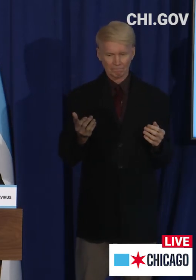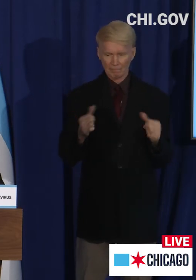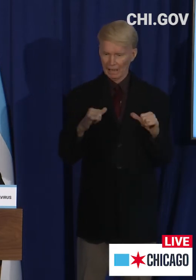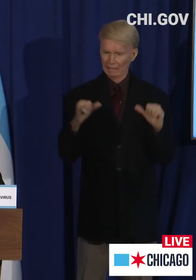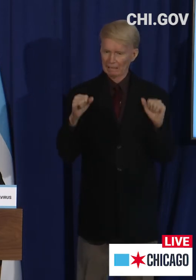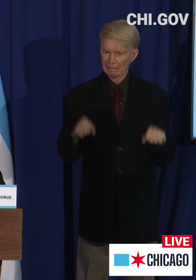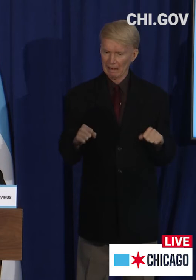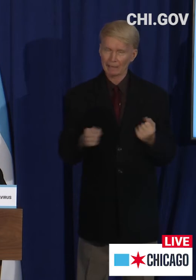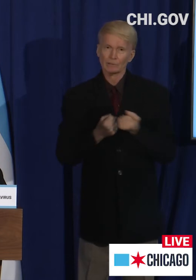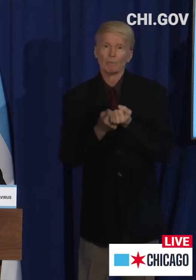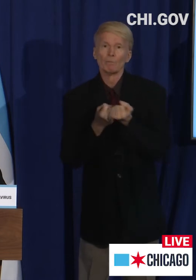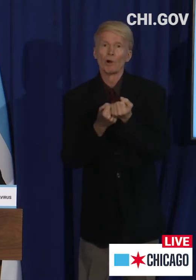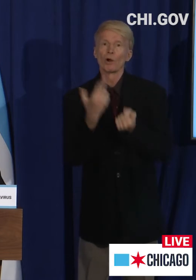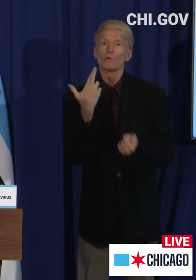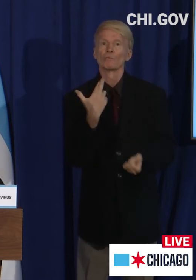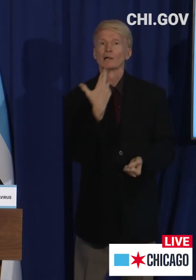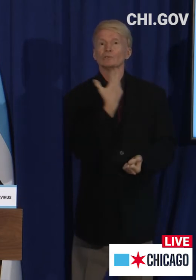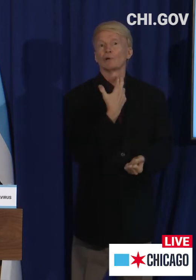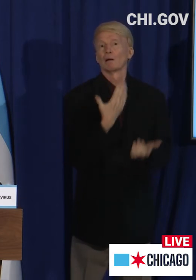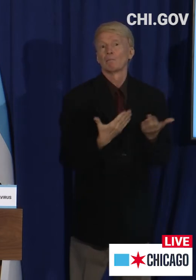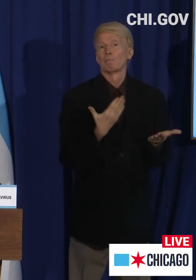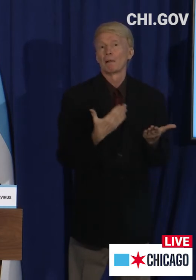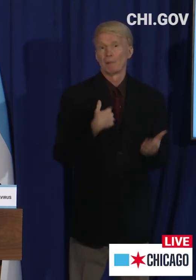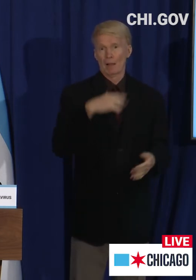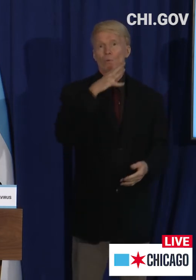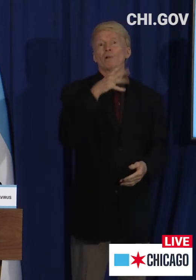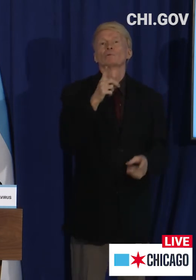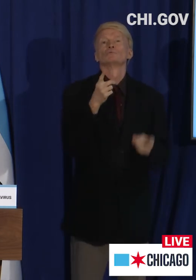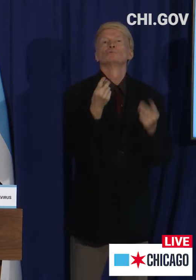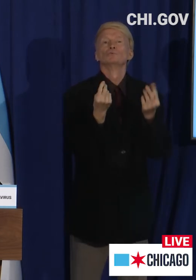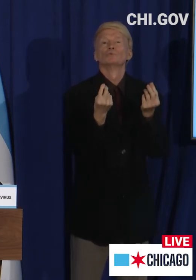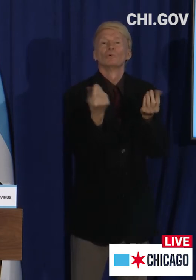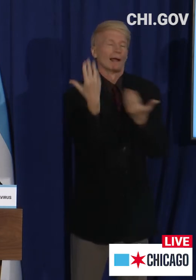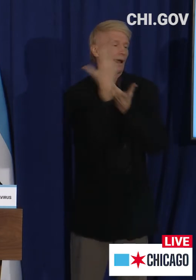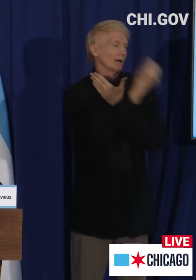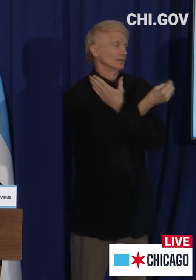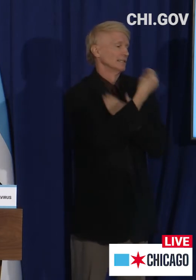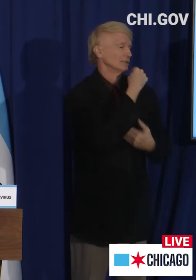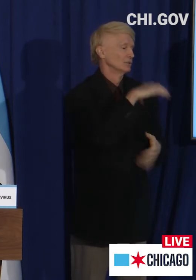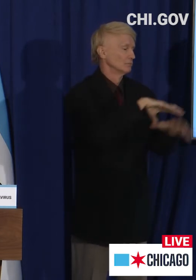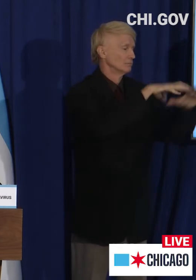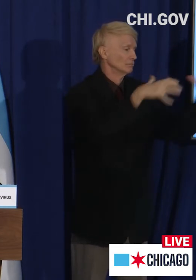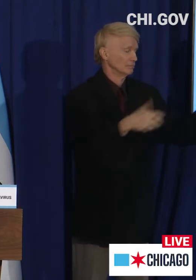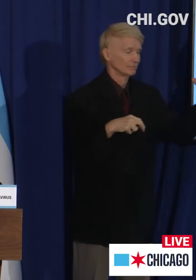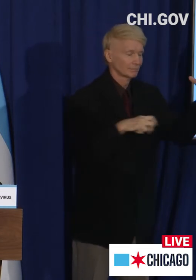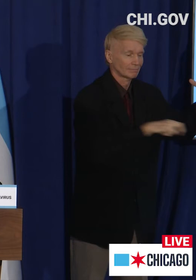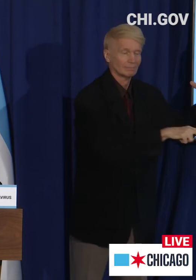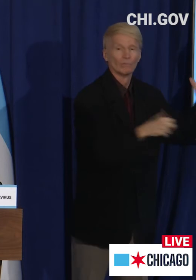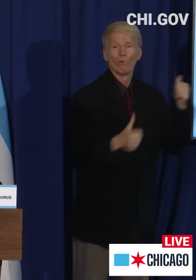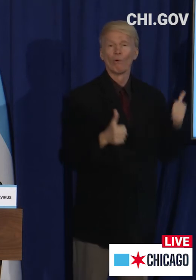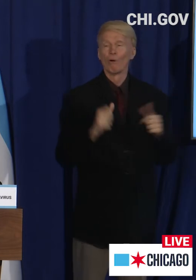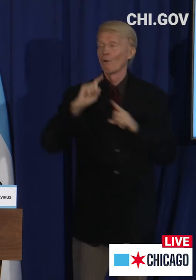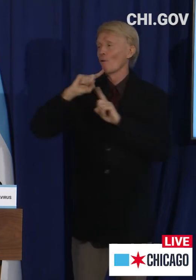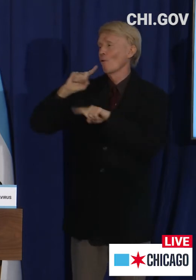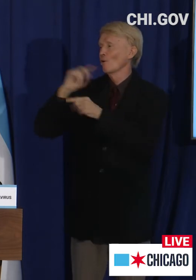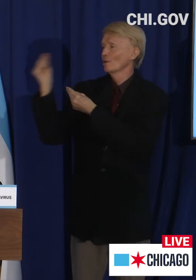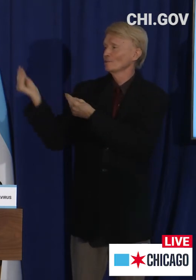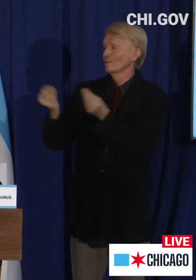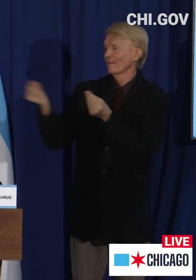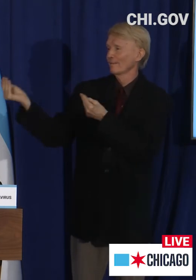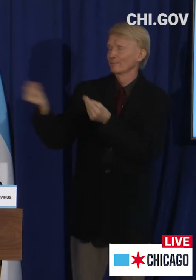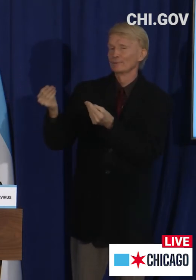move to supporting restaurants, perhaps by eating in an igloo outside or by getting carry out or takeout.